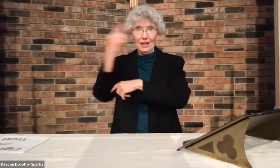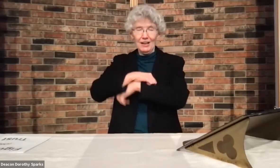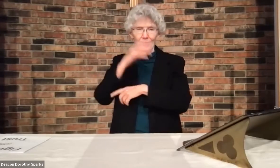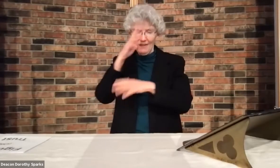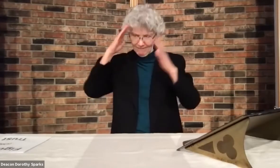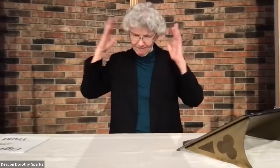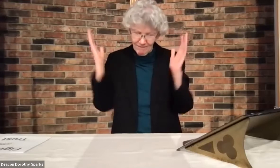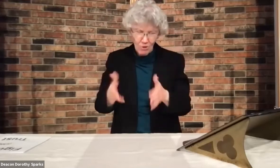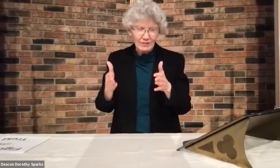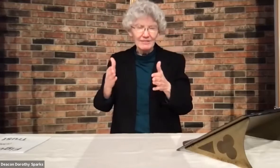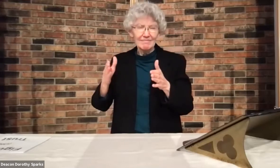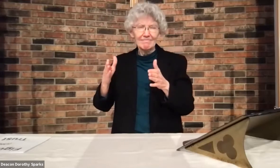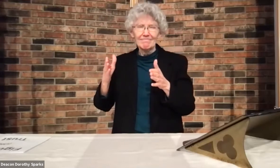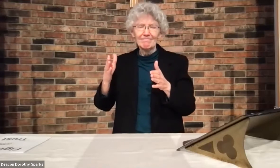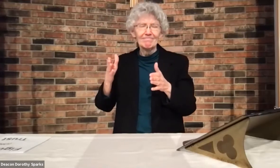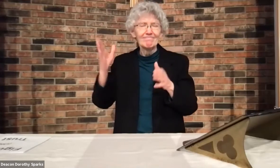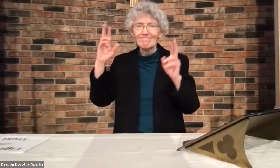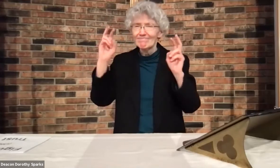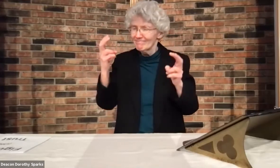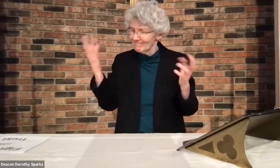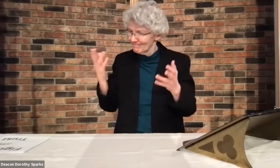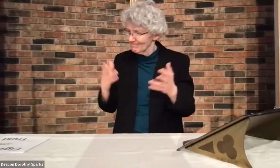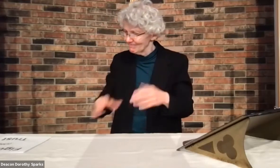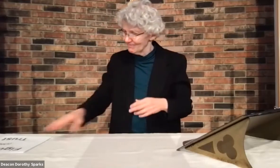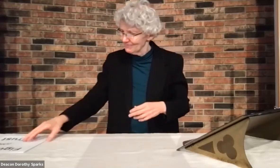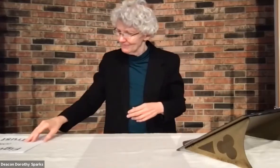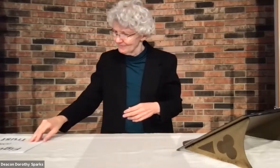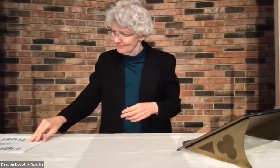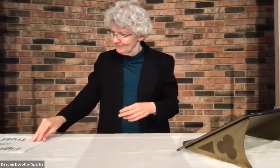Jesus. And so today, what I'd like to do is